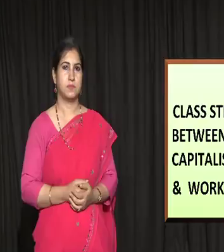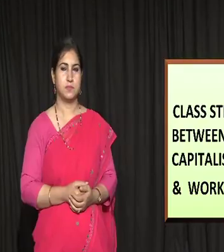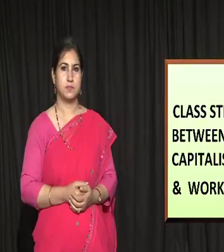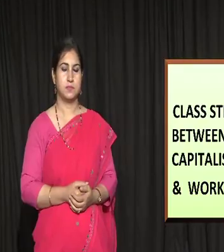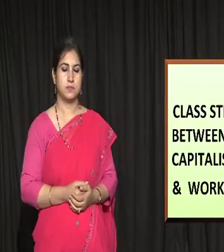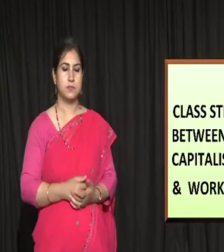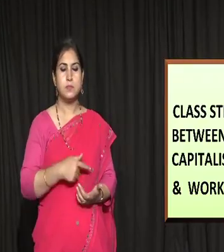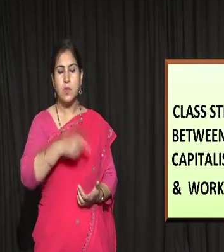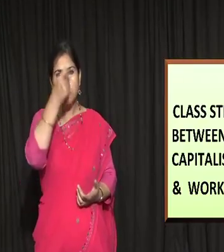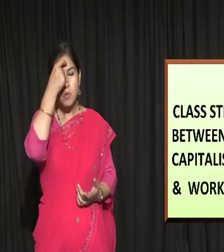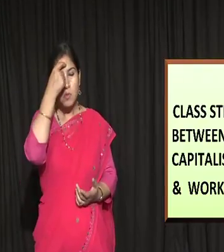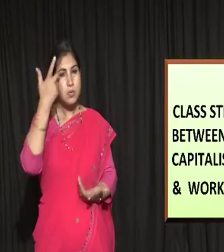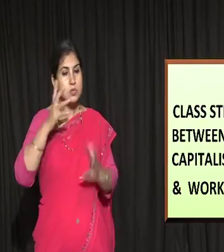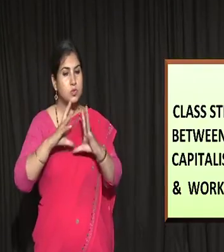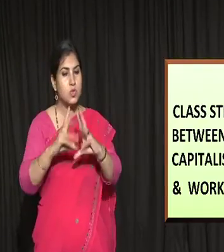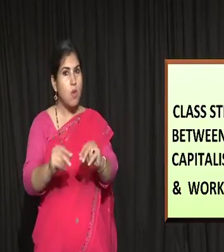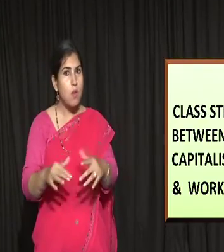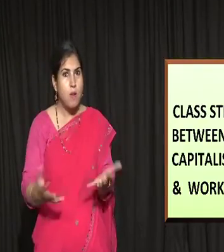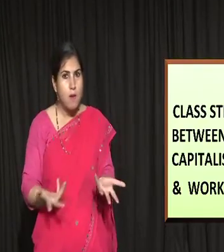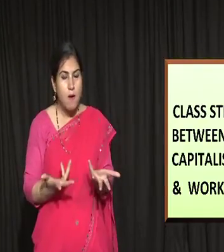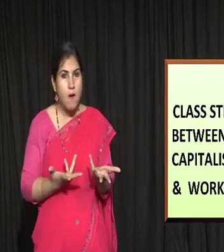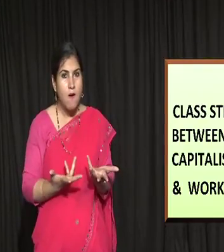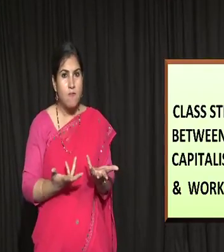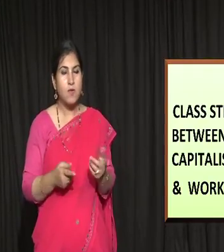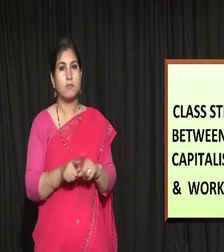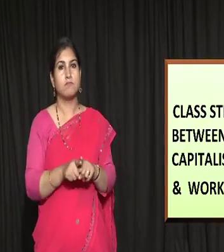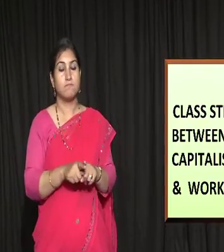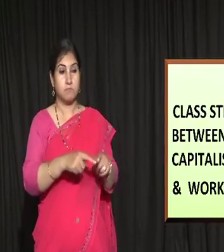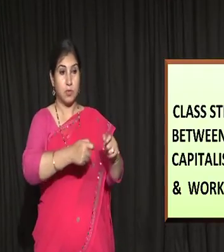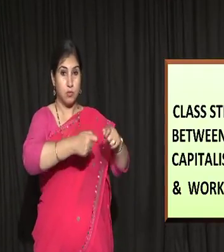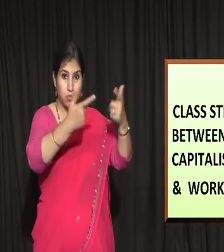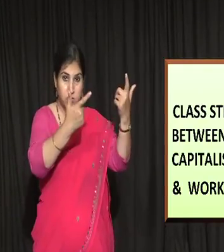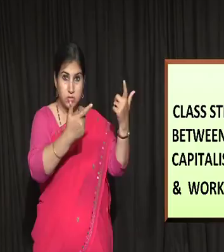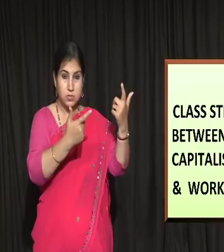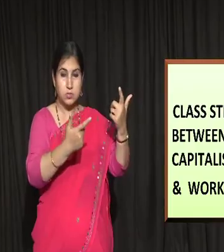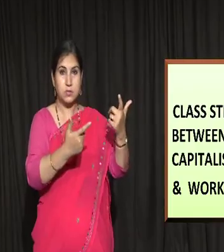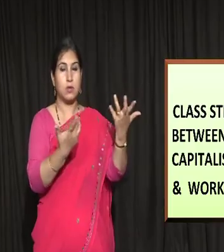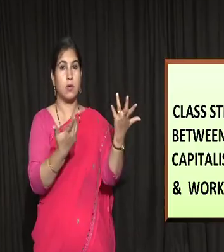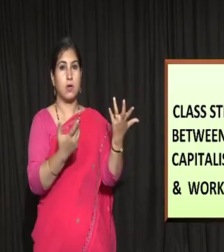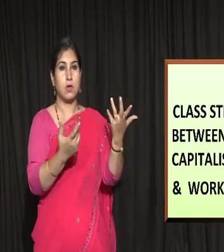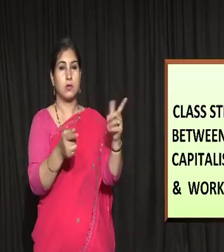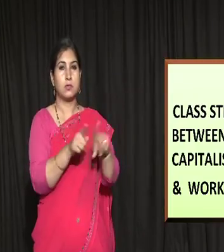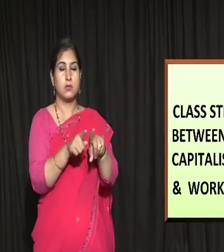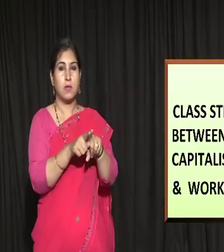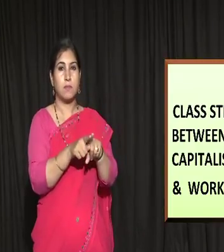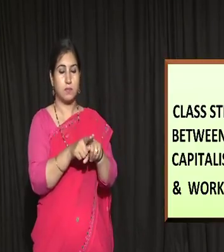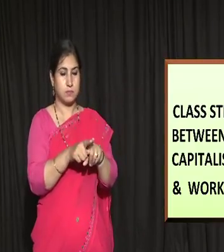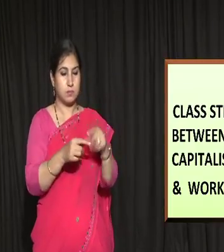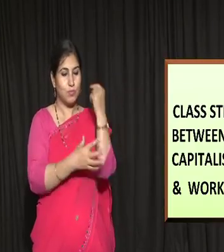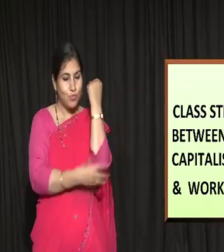The solution to this problem is the end of capitalism and formation of an equal